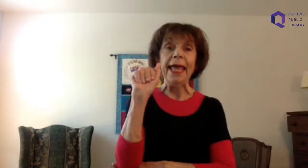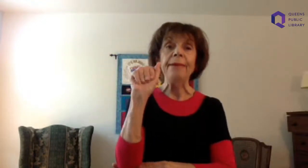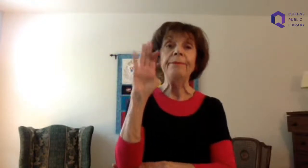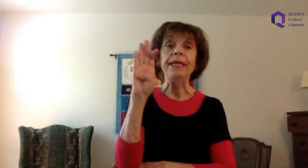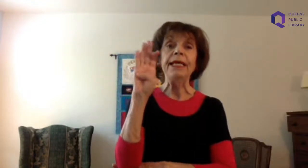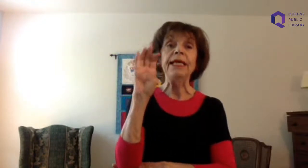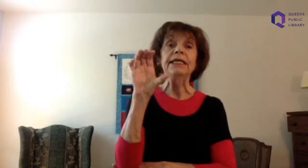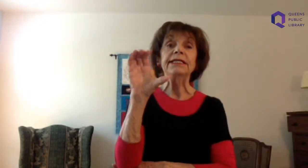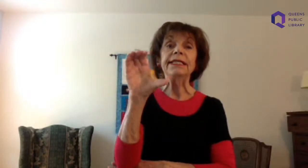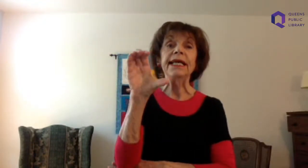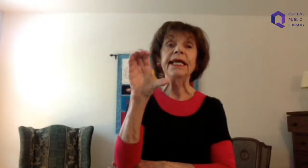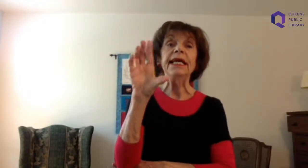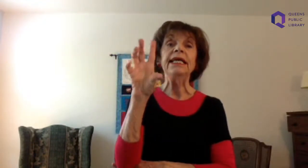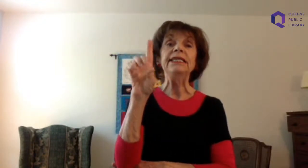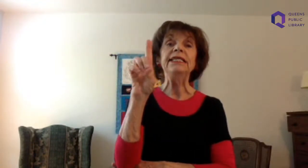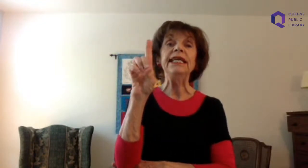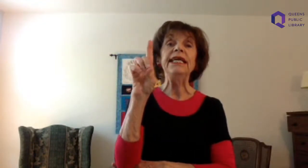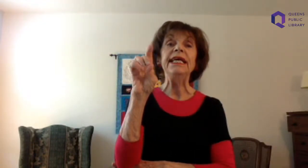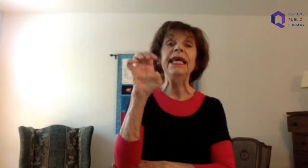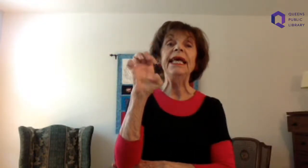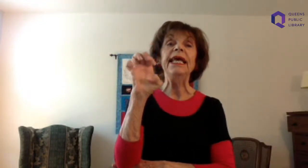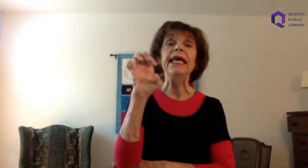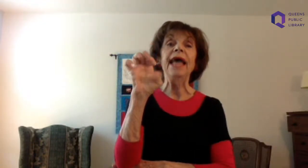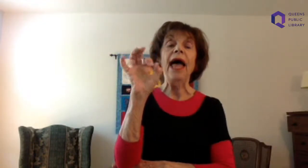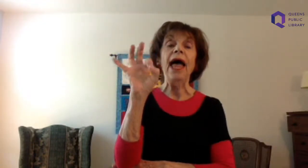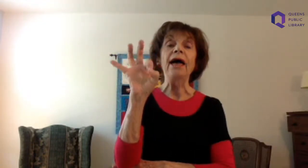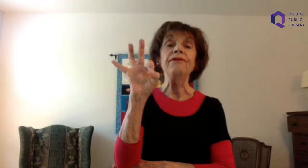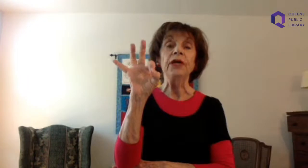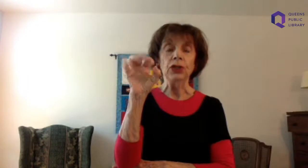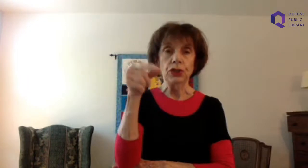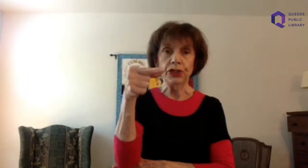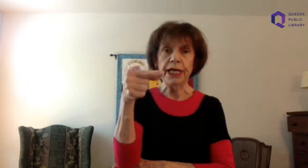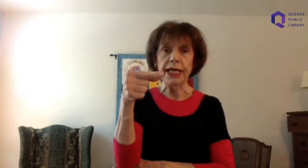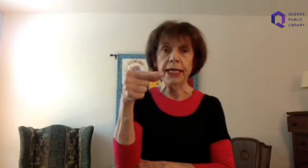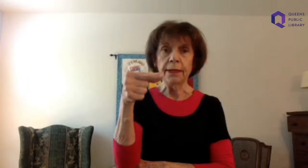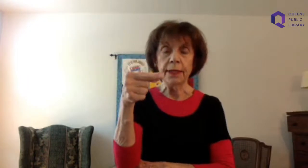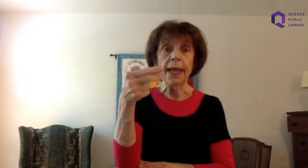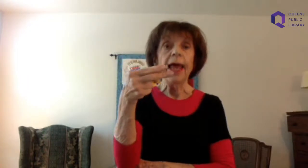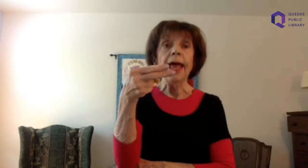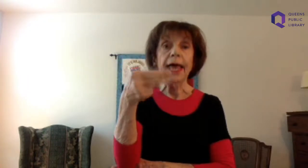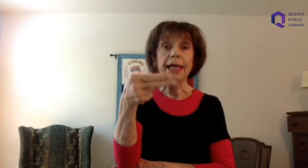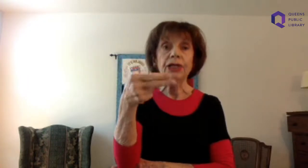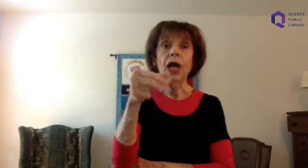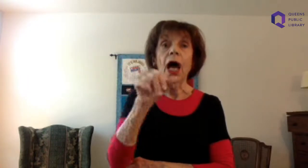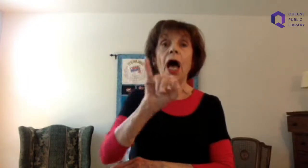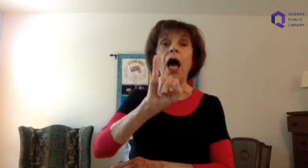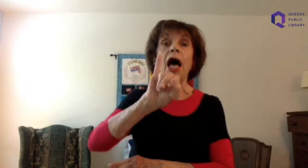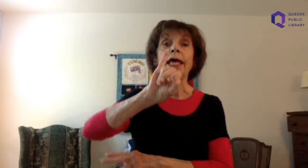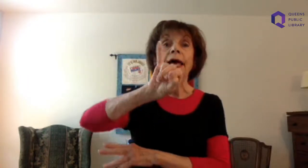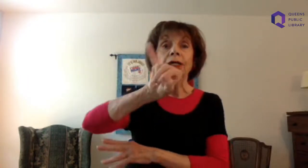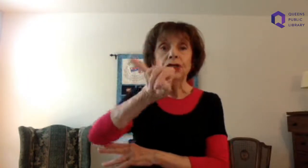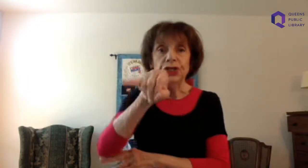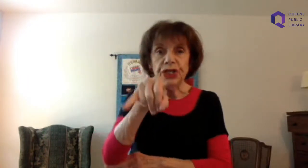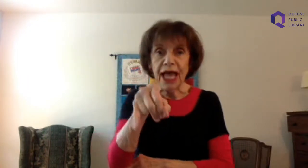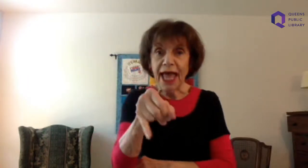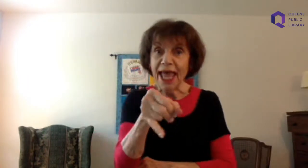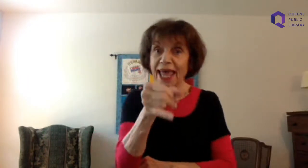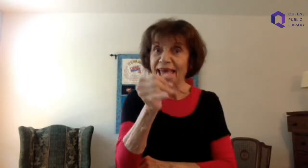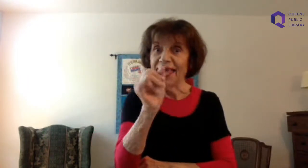B, C, D, E, F, G, H, I, J,